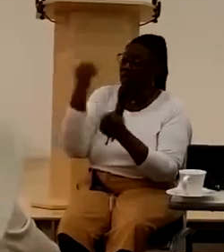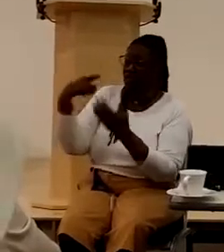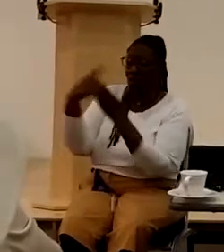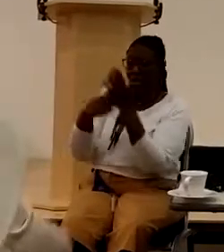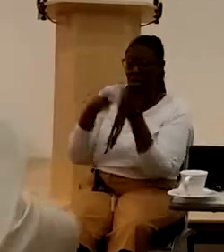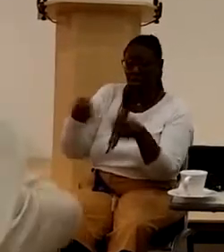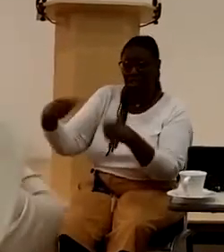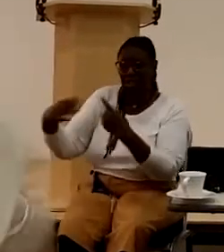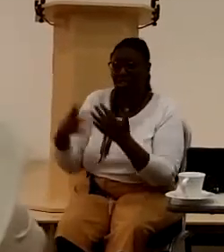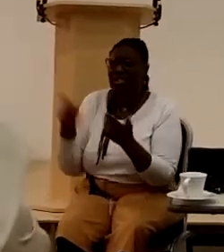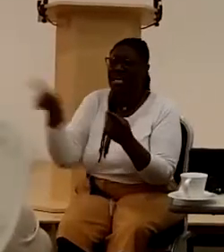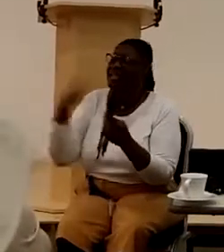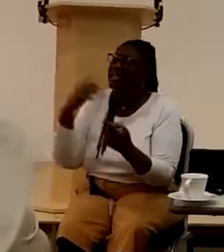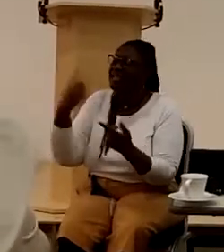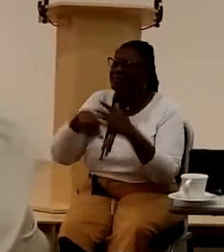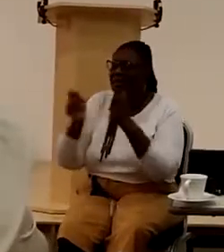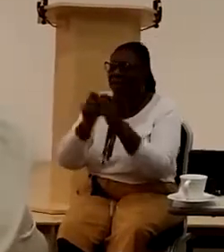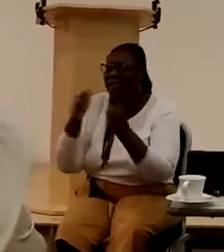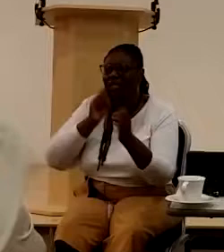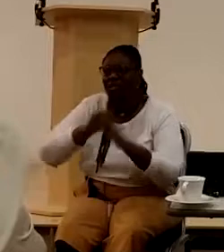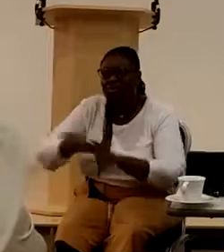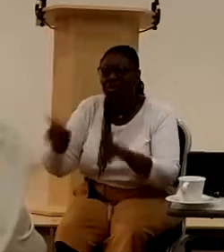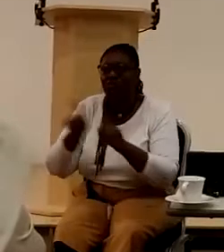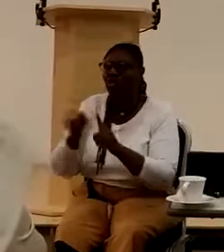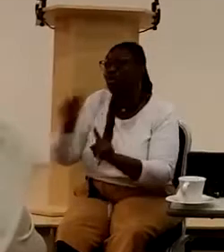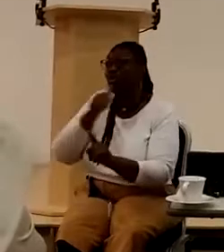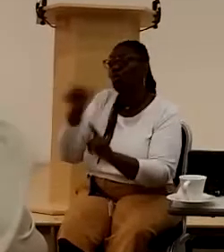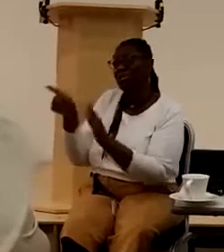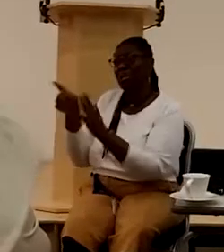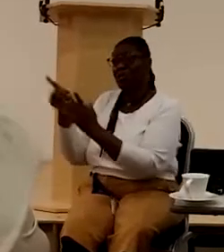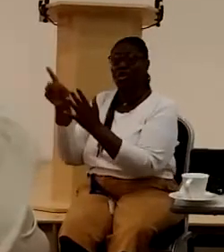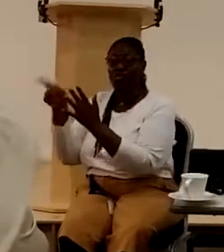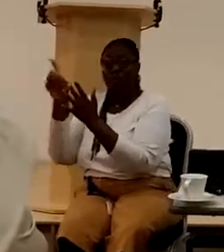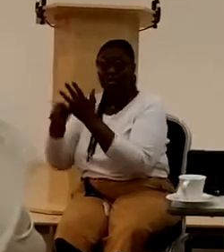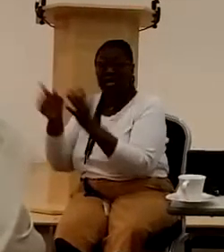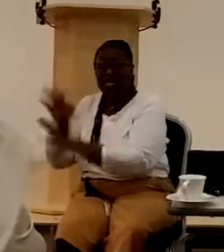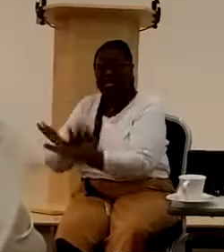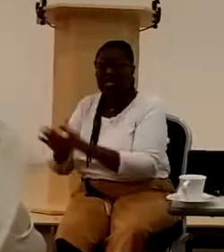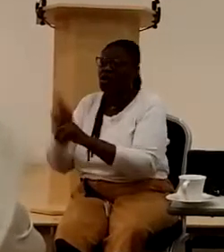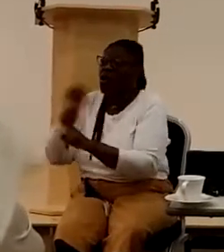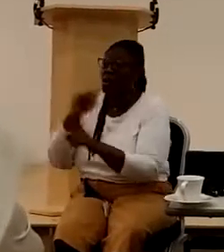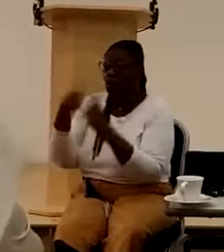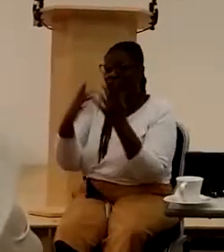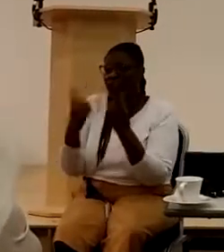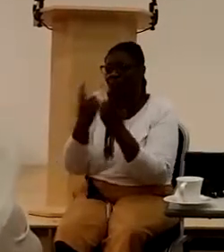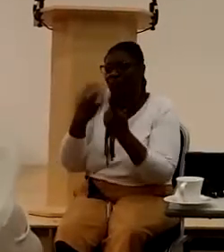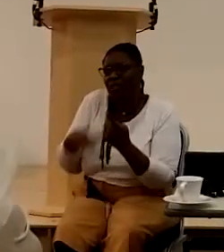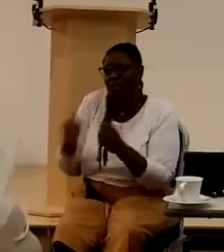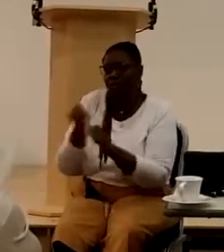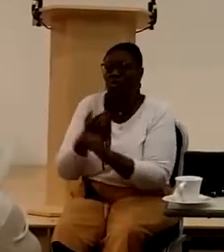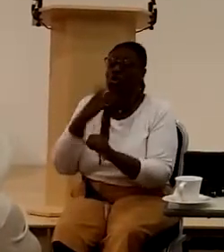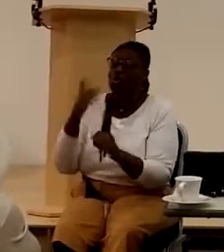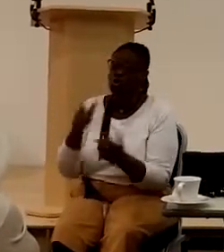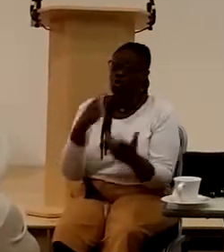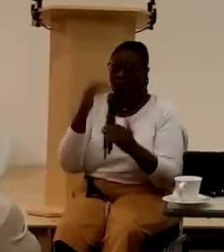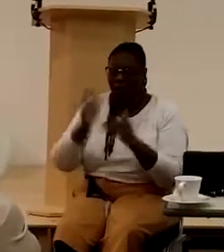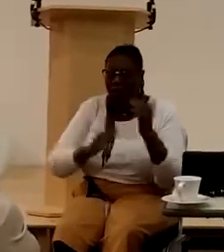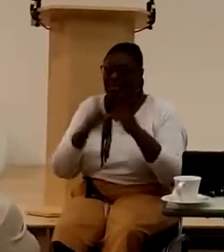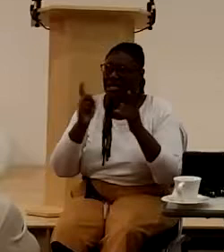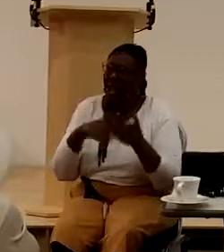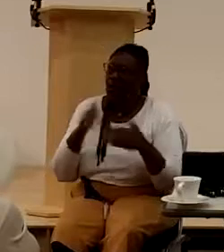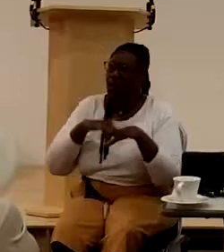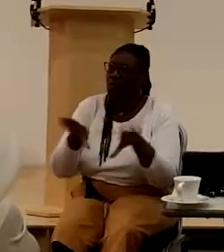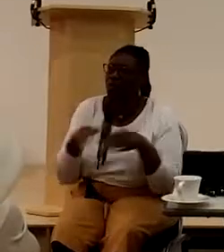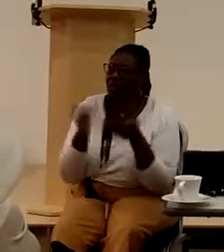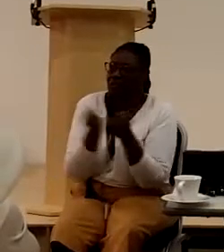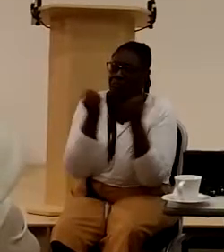challenges, getting stories in the media, using the United Nations are all useful tools for exerting pressure on the Tories and building our